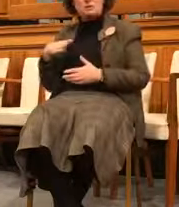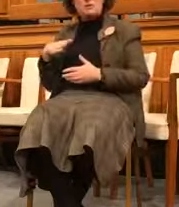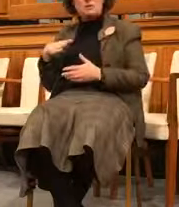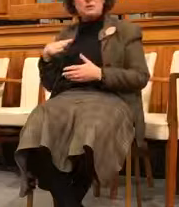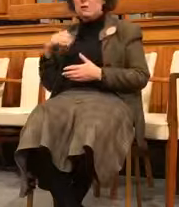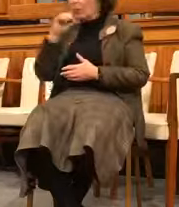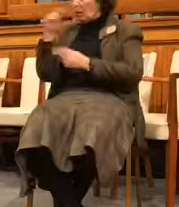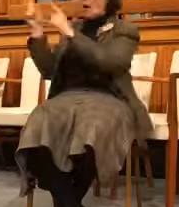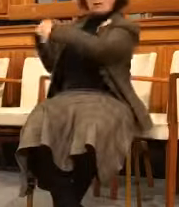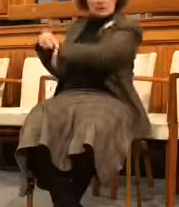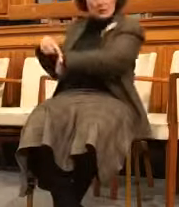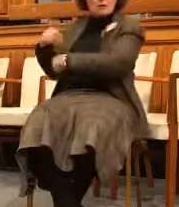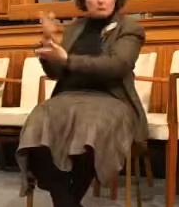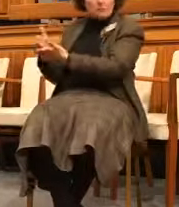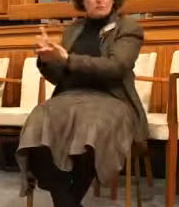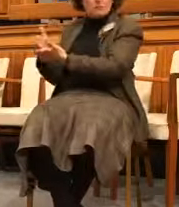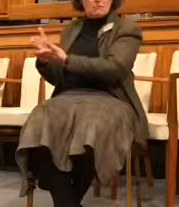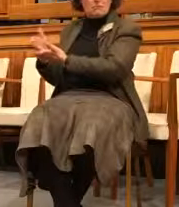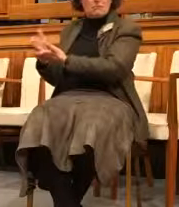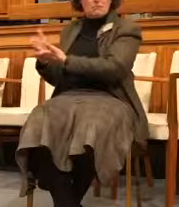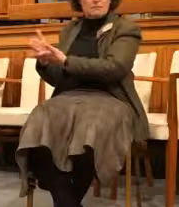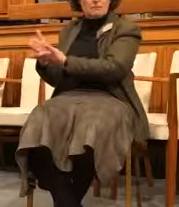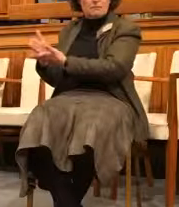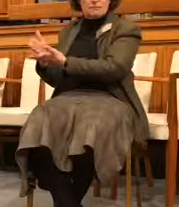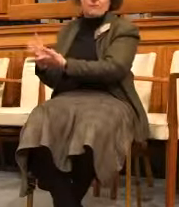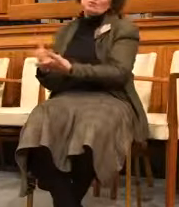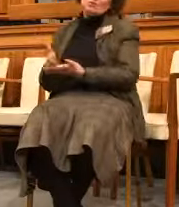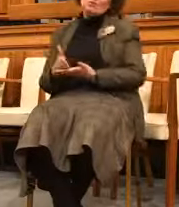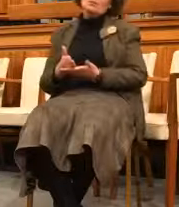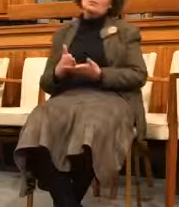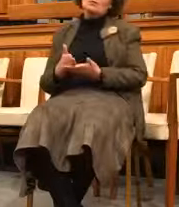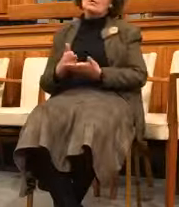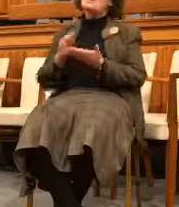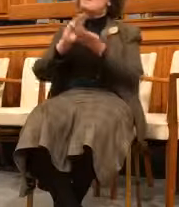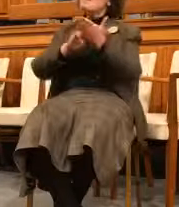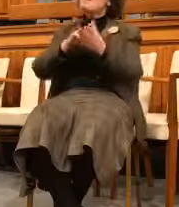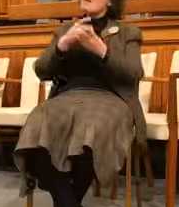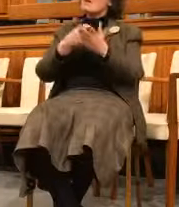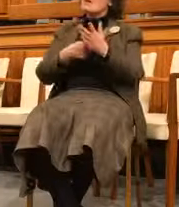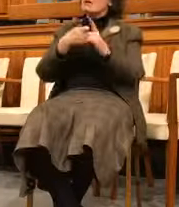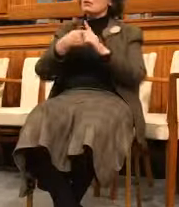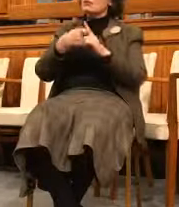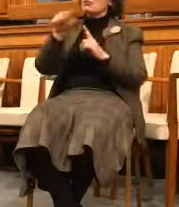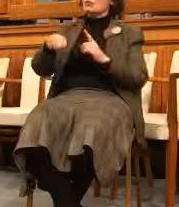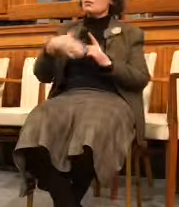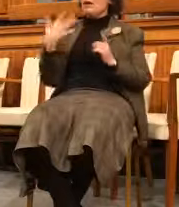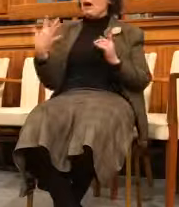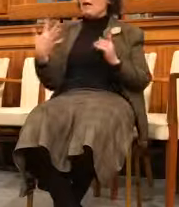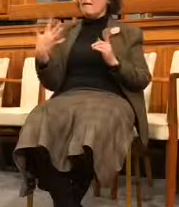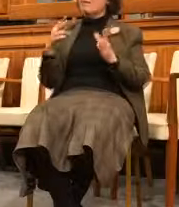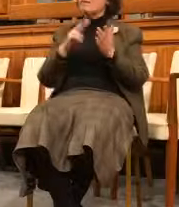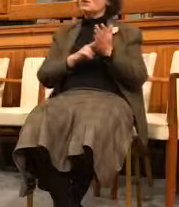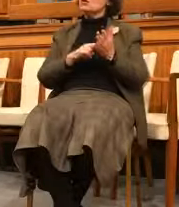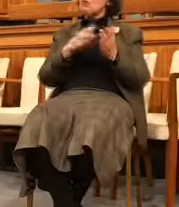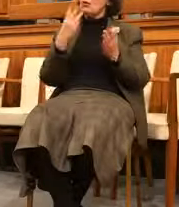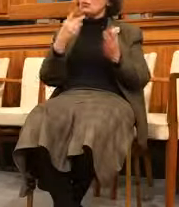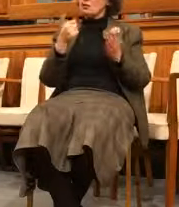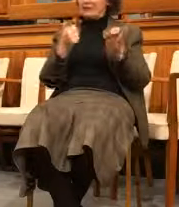I come back to conclude to this Gospel of Mark, chapter 5, and the 36th